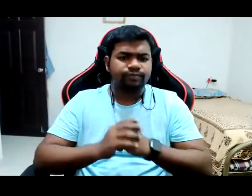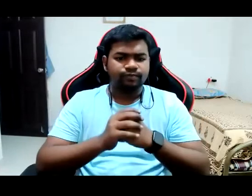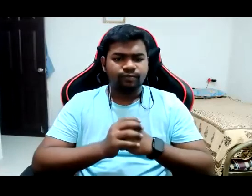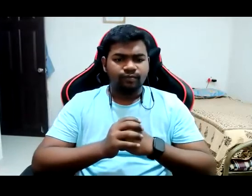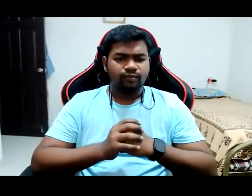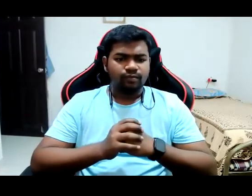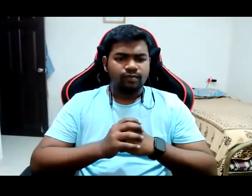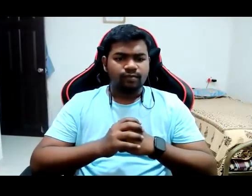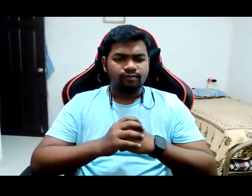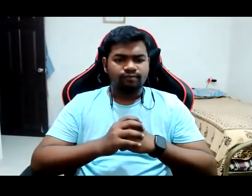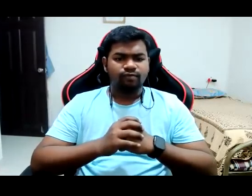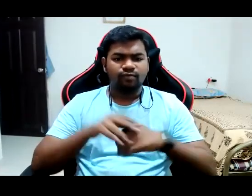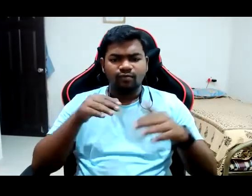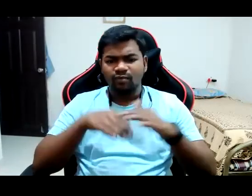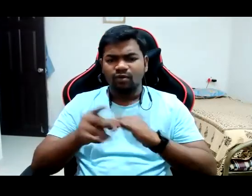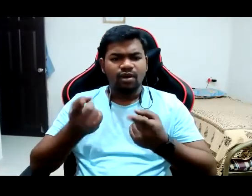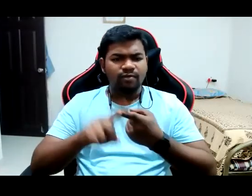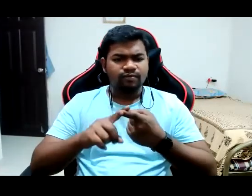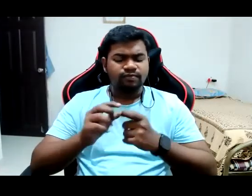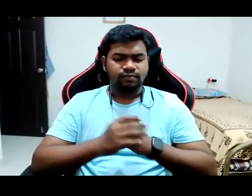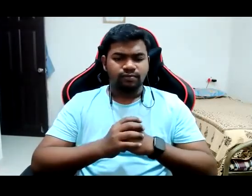And then what's going to happen, sorry, give me 1 second.